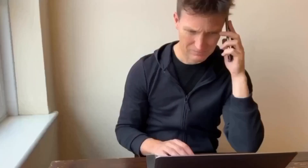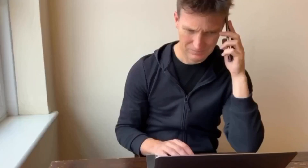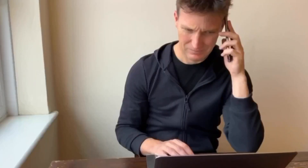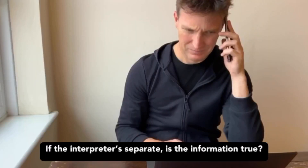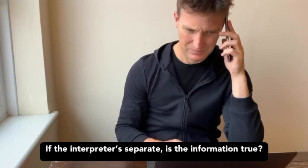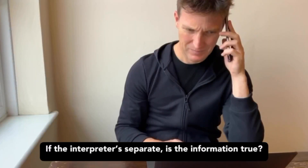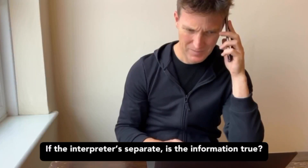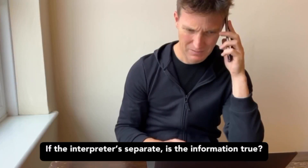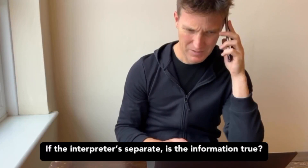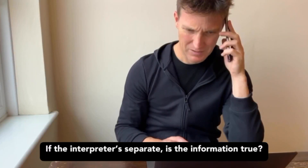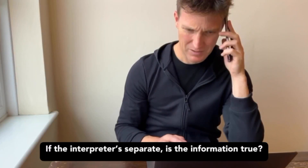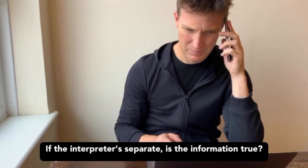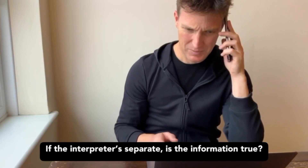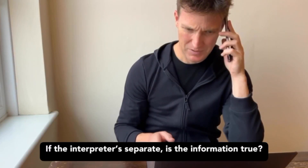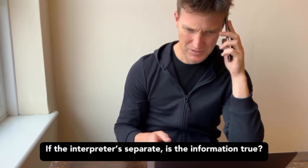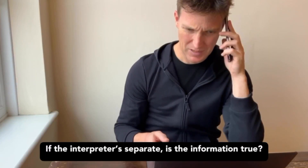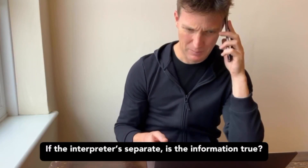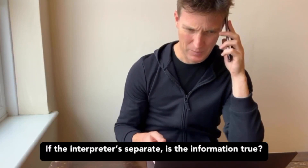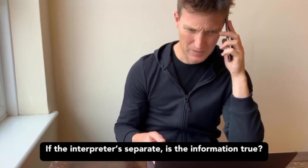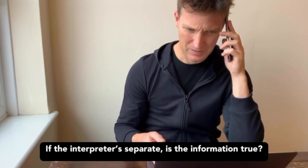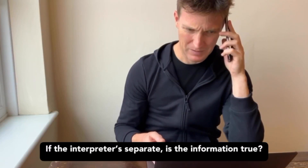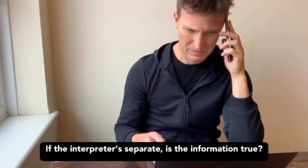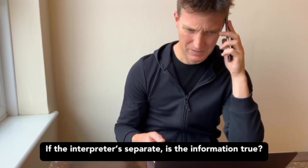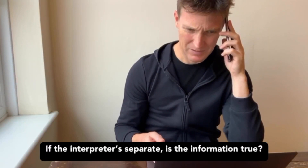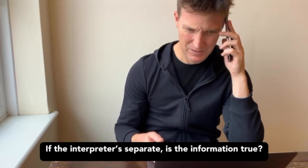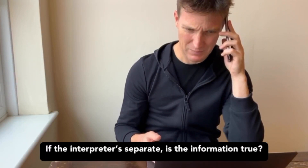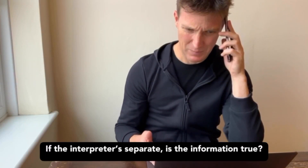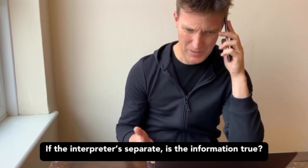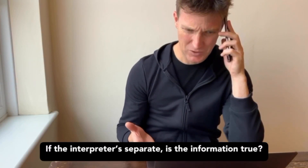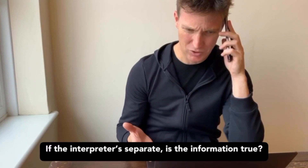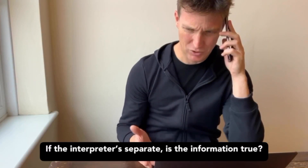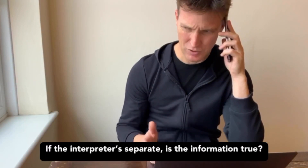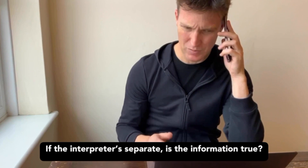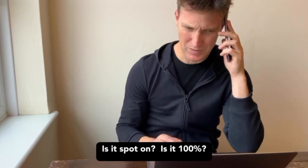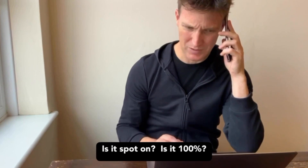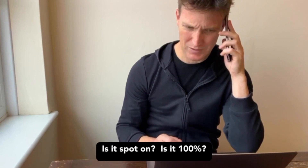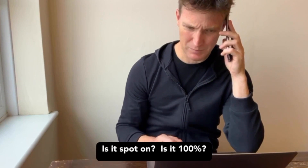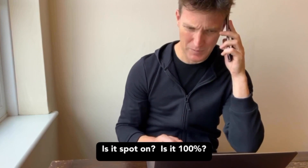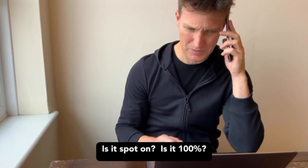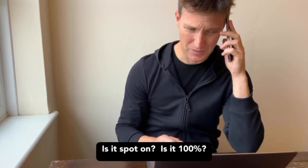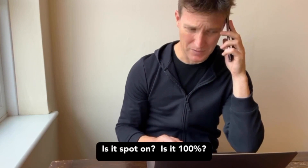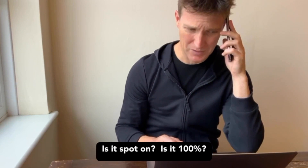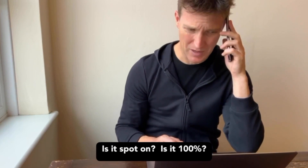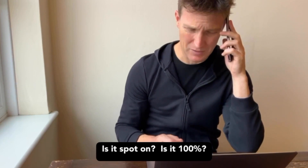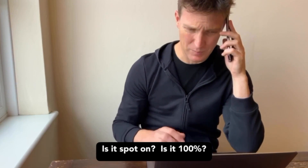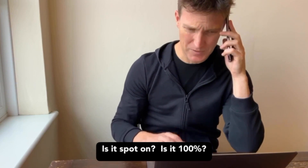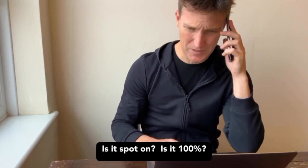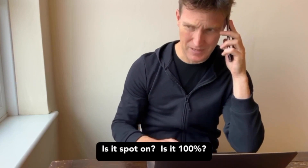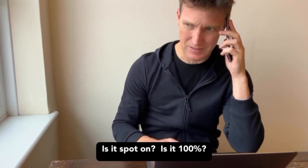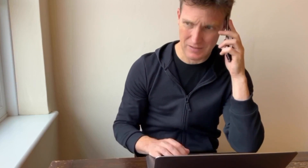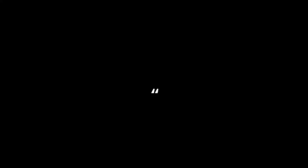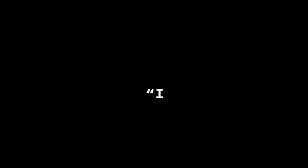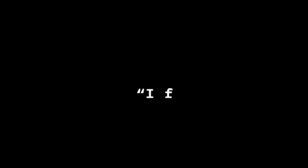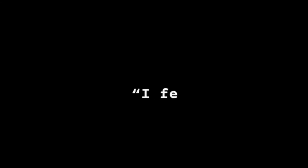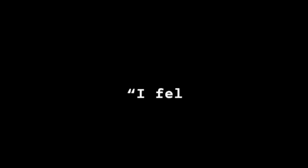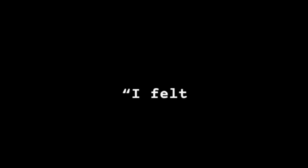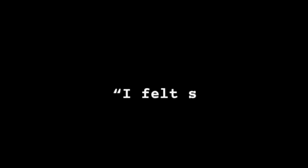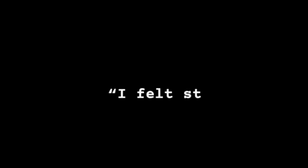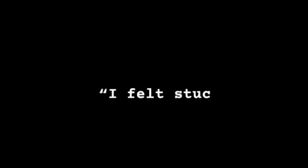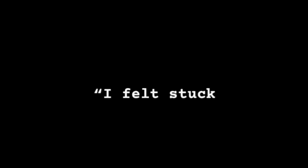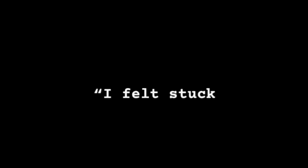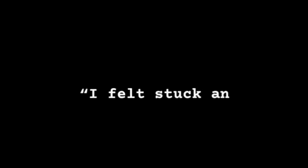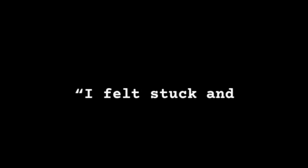Pratt. If the interpreter's separate, is the information true? Is it spot on? Is it 100%?